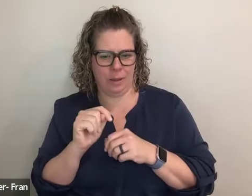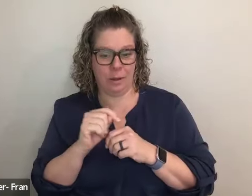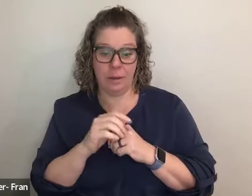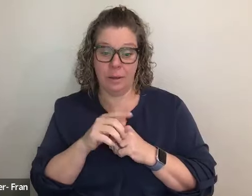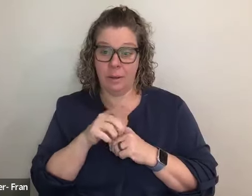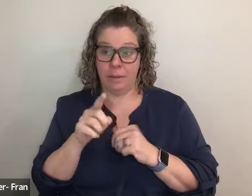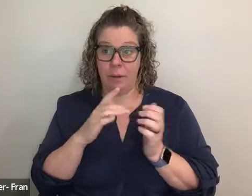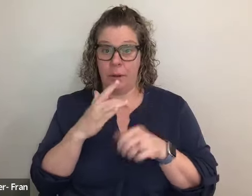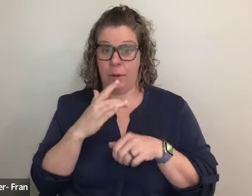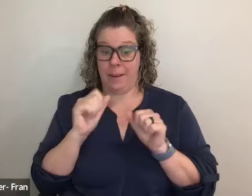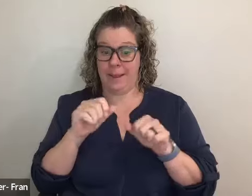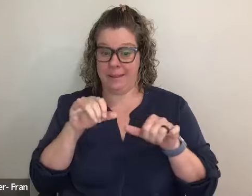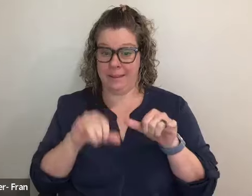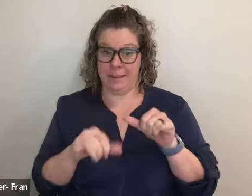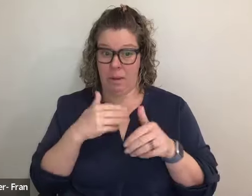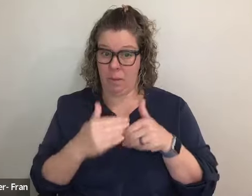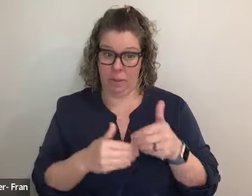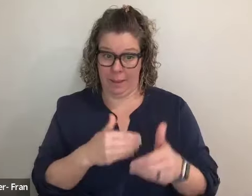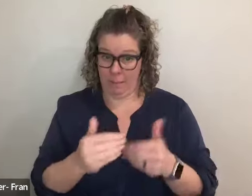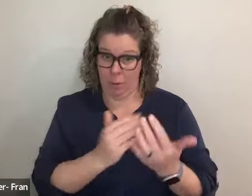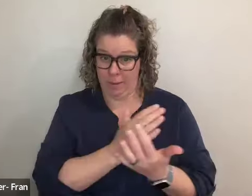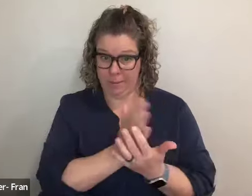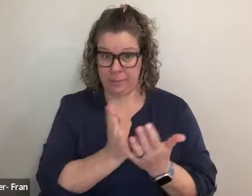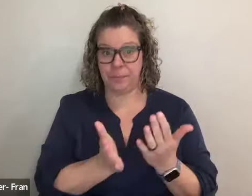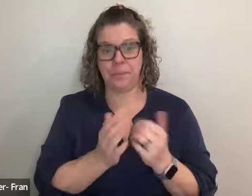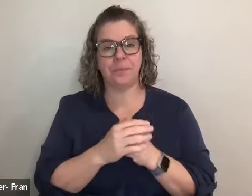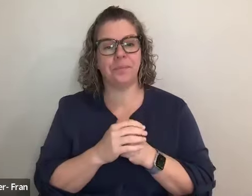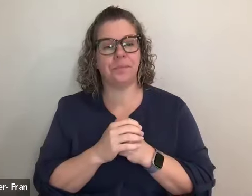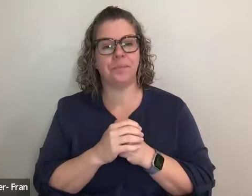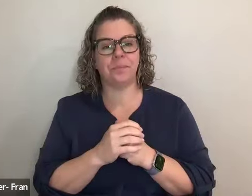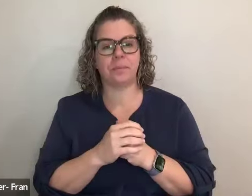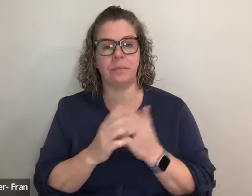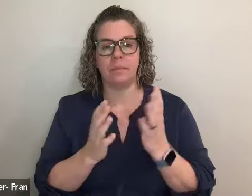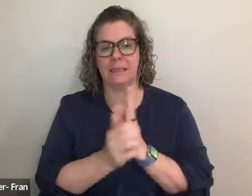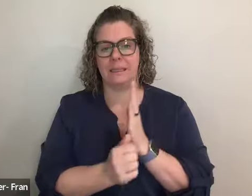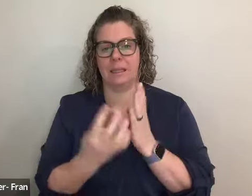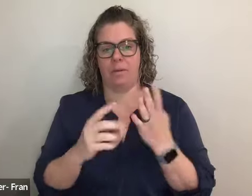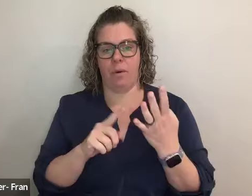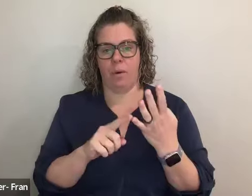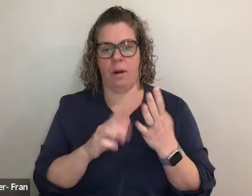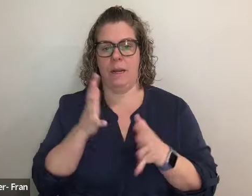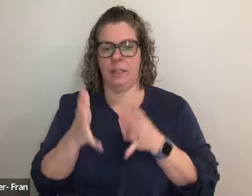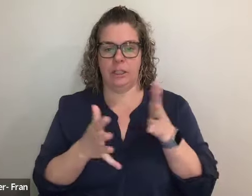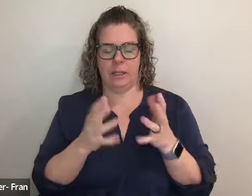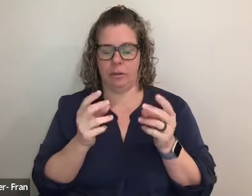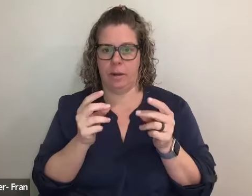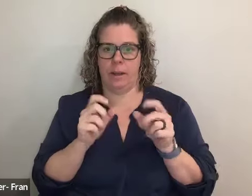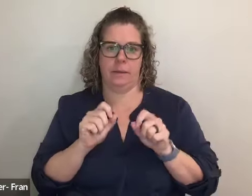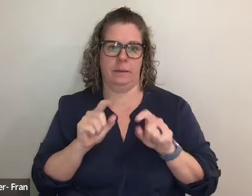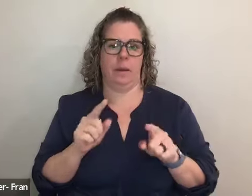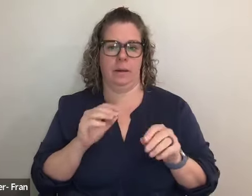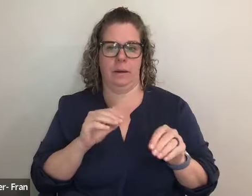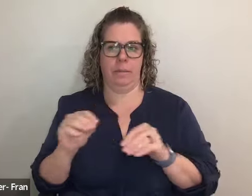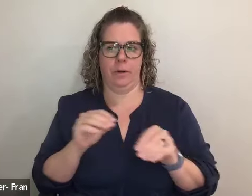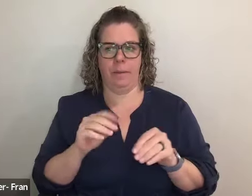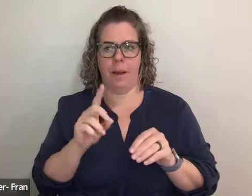But if you're available to stay, we'll keep going. So skill 4, gesturing and spontaneous movements. And so I've been doing it